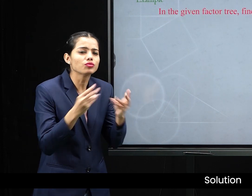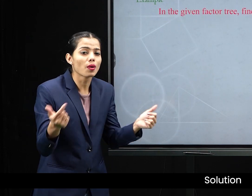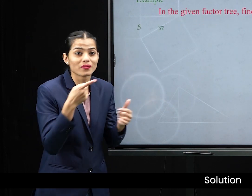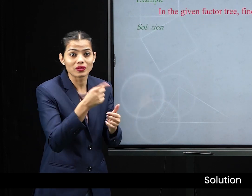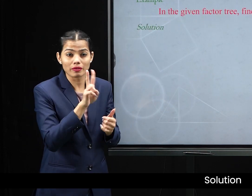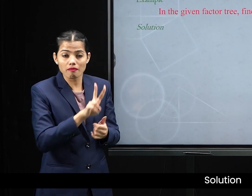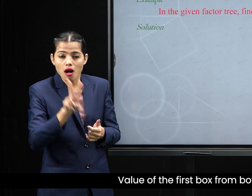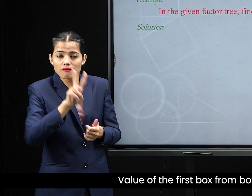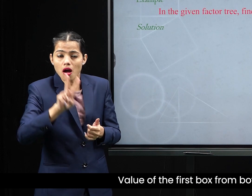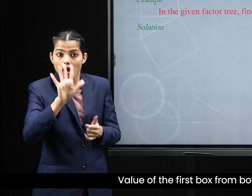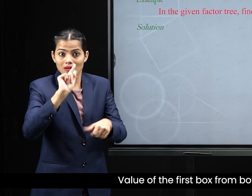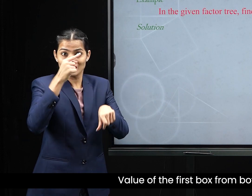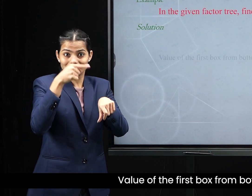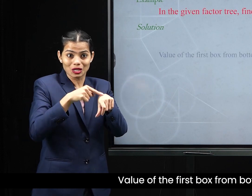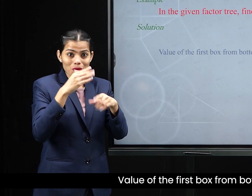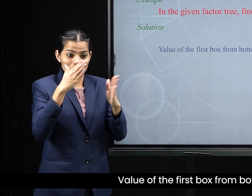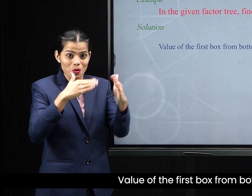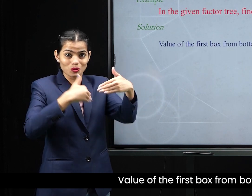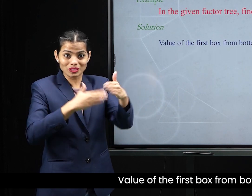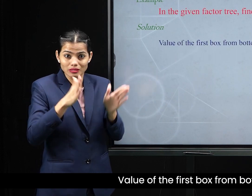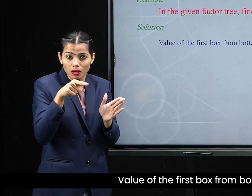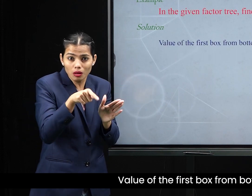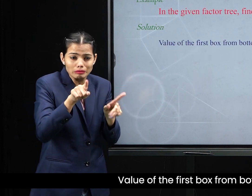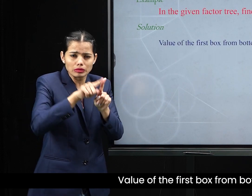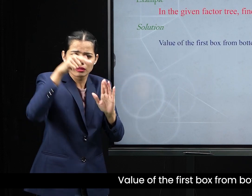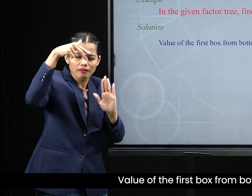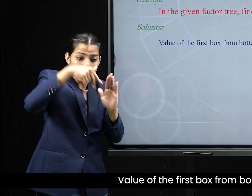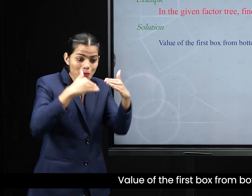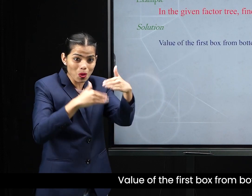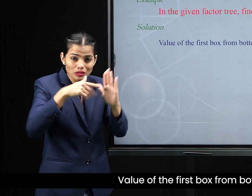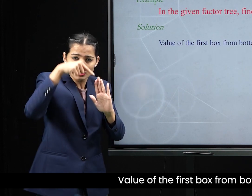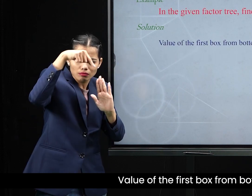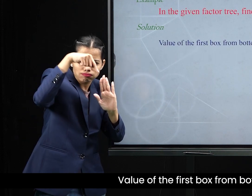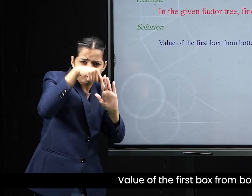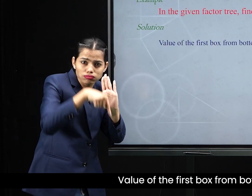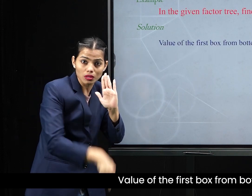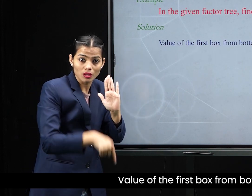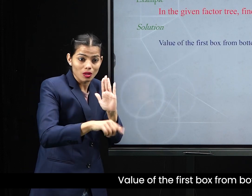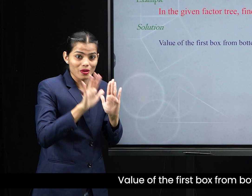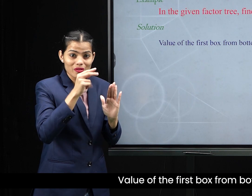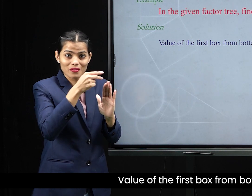Solution: value of the first box from bottom is equal to 5 into 2 is equal to